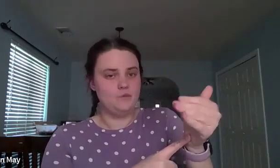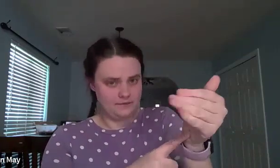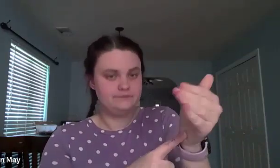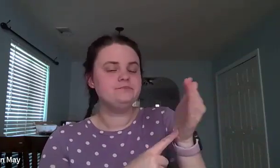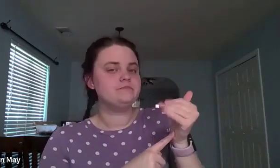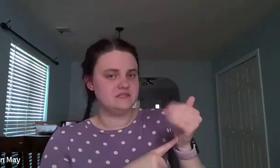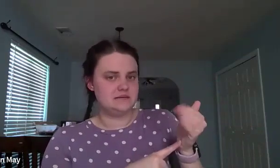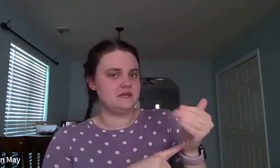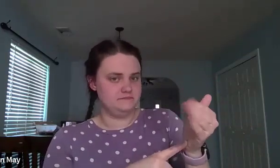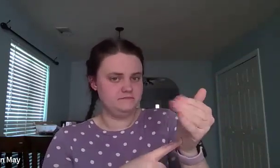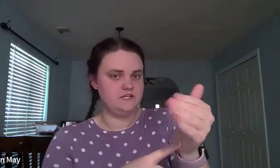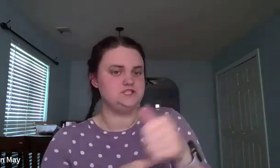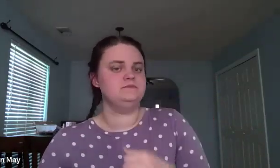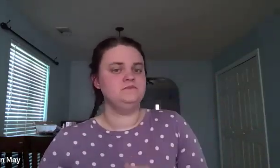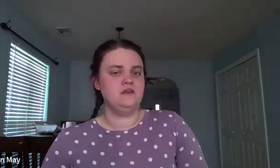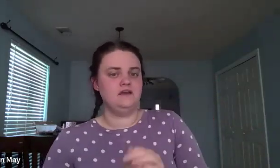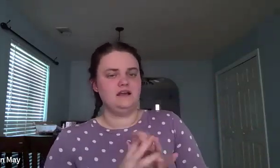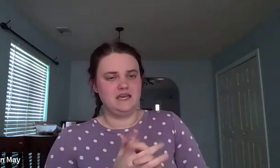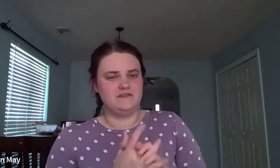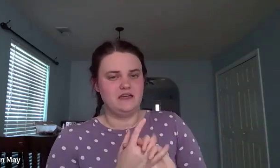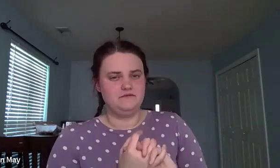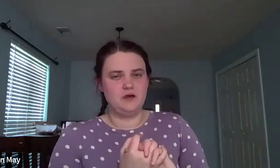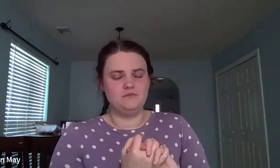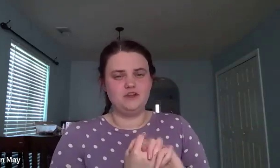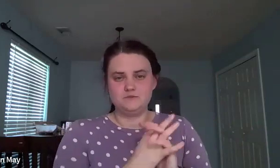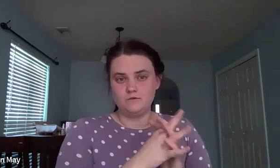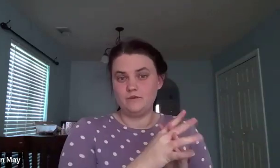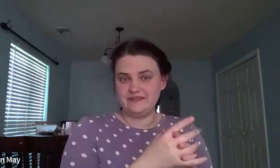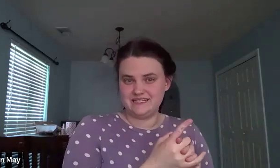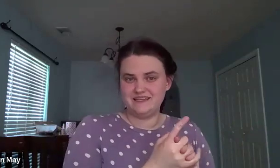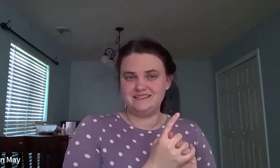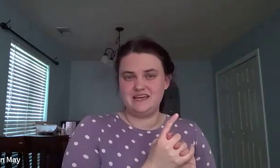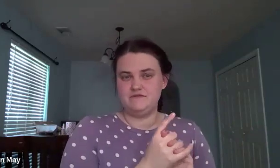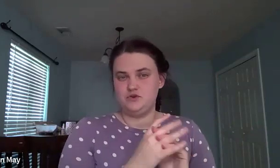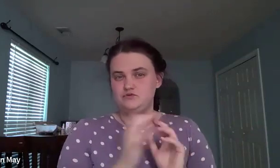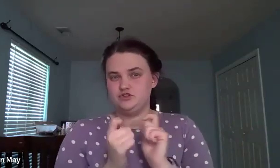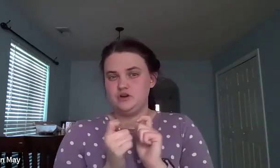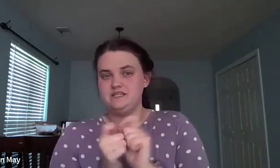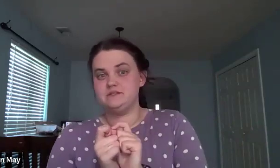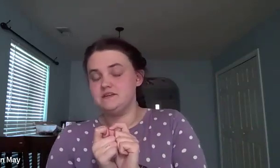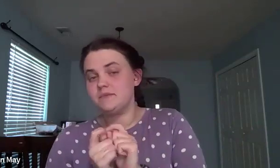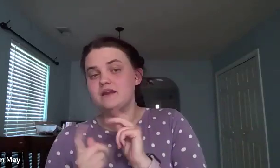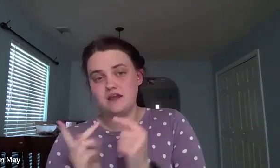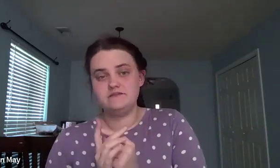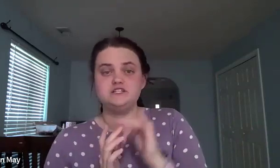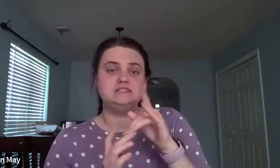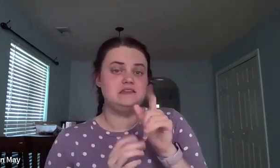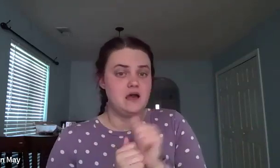one, same sign, fish. Again, you guys remember when we did it, I said if you were trying to be specific about a kind of fish like